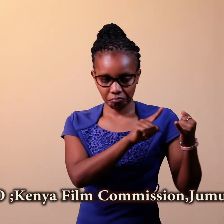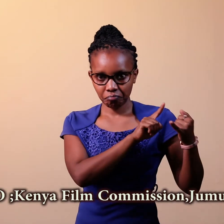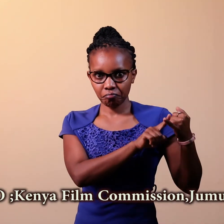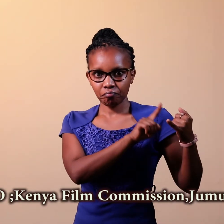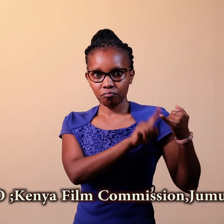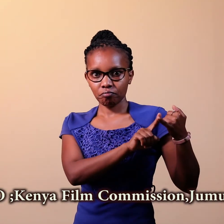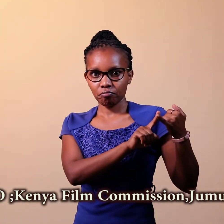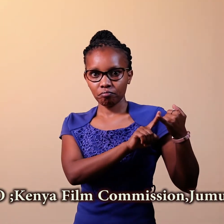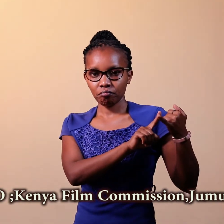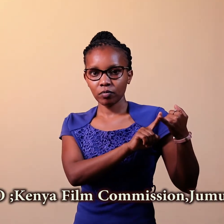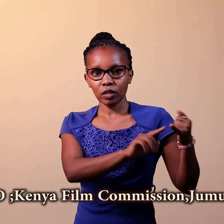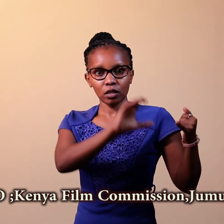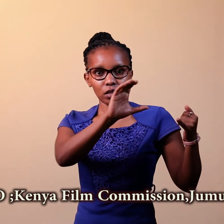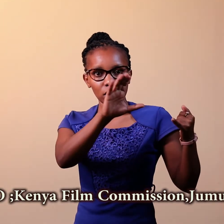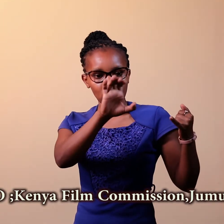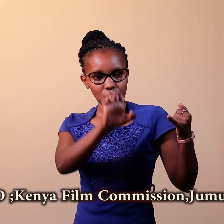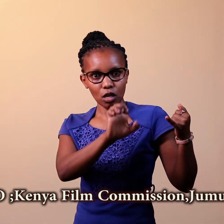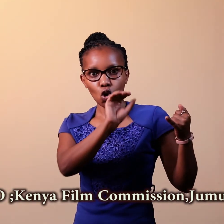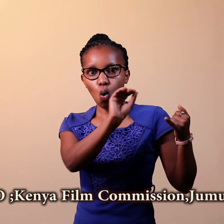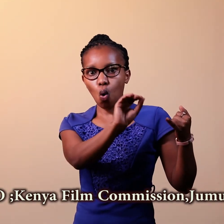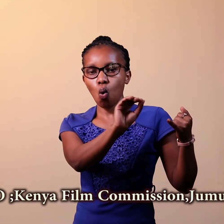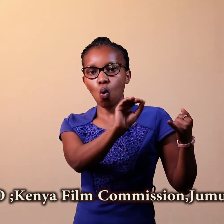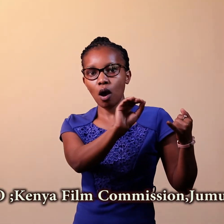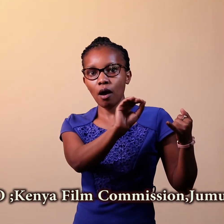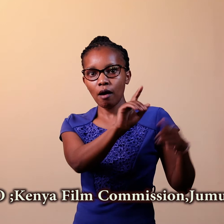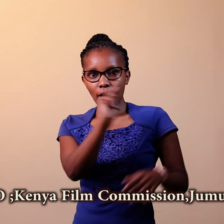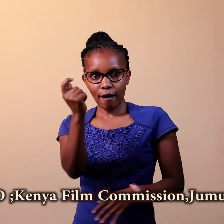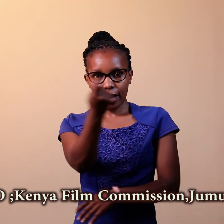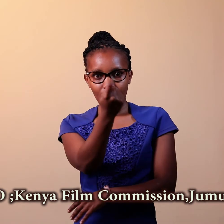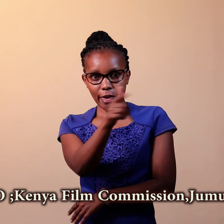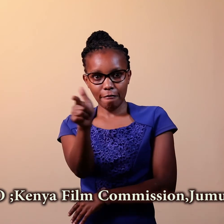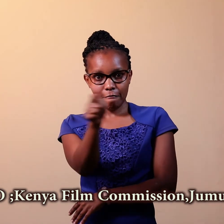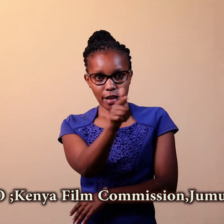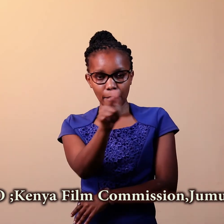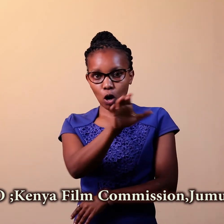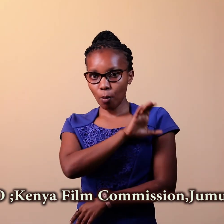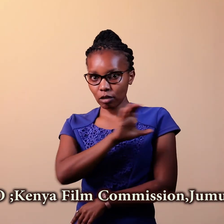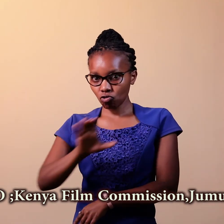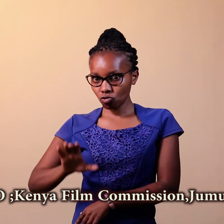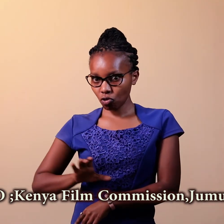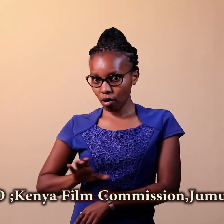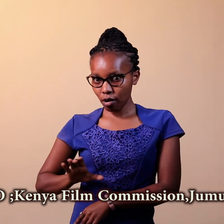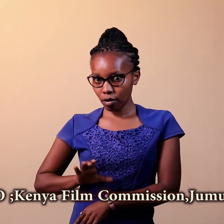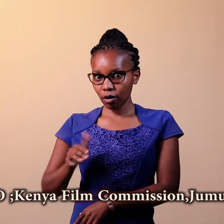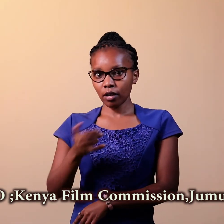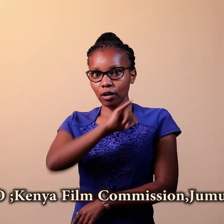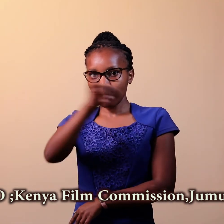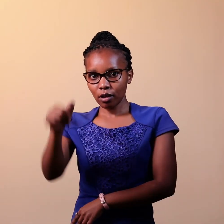Chief Executive Officer. Kenya Film Commission. Jumuia Place